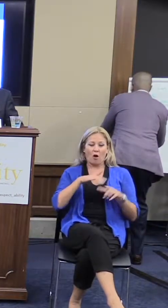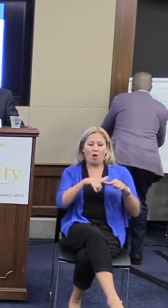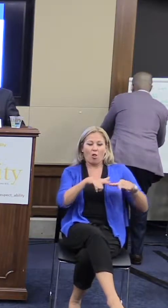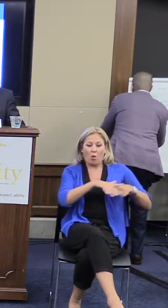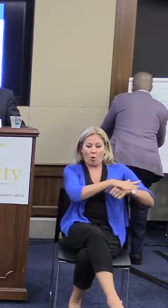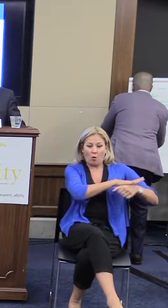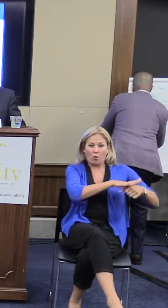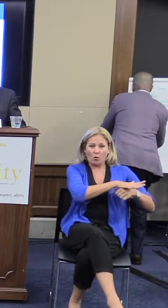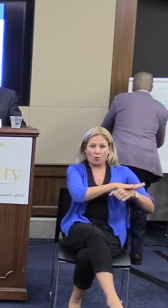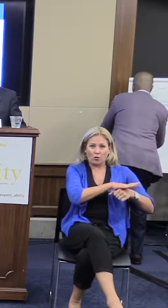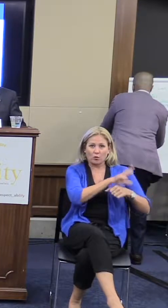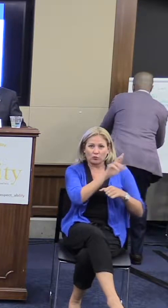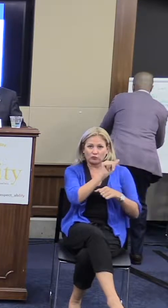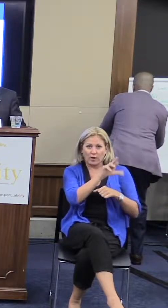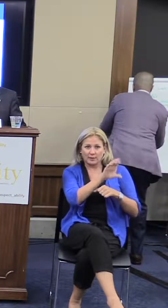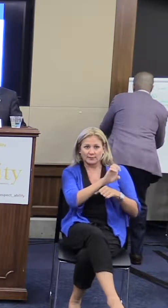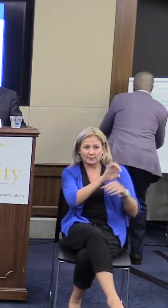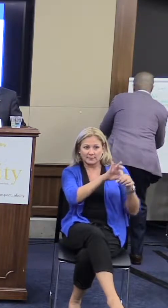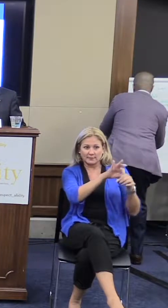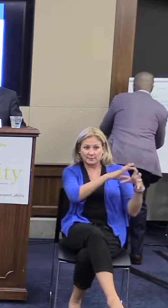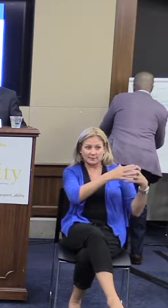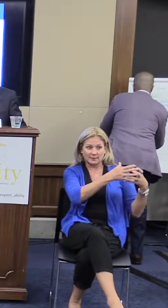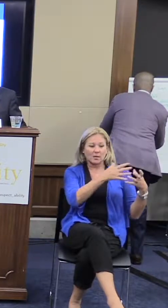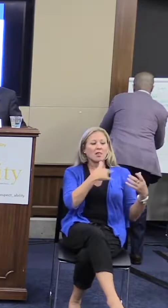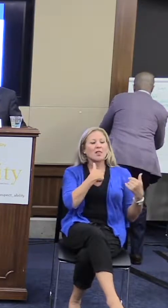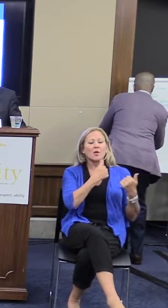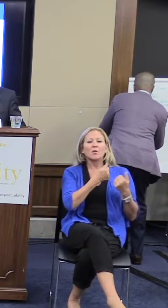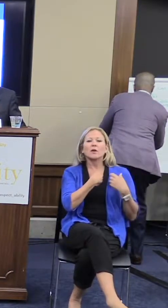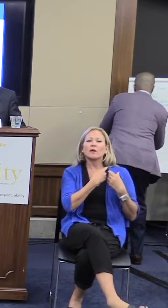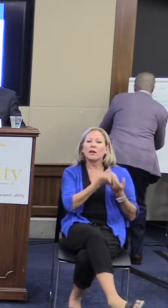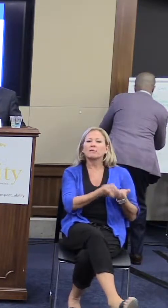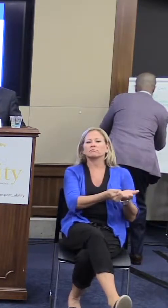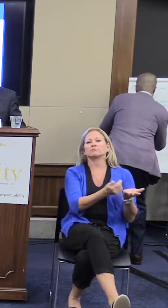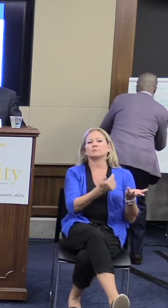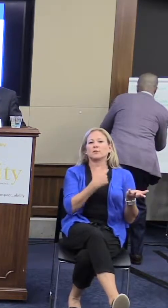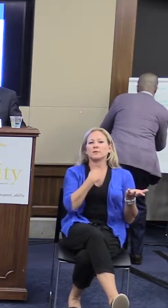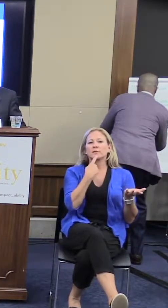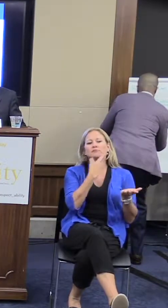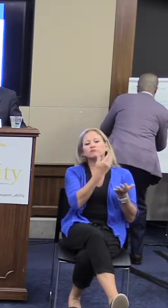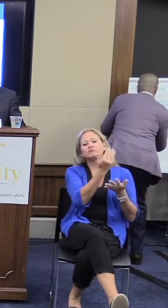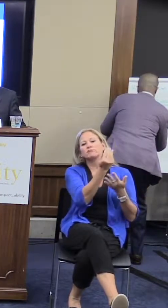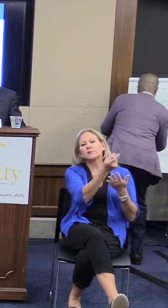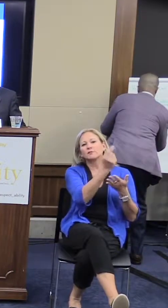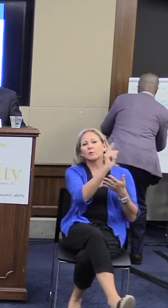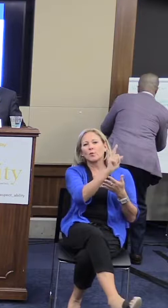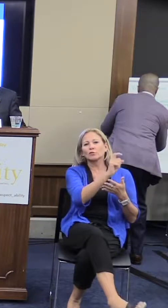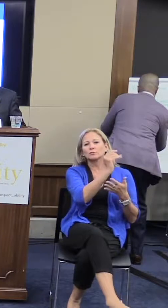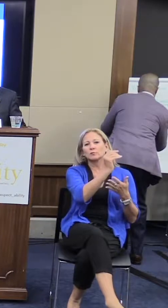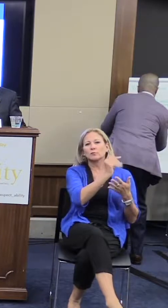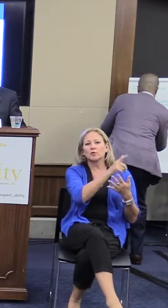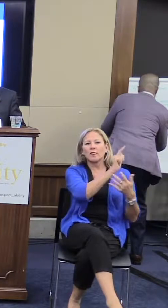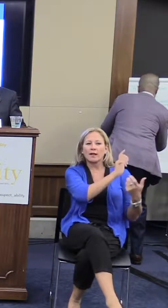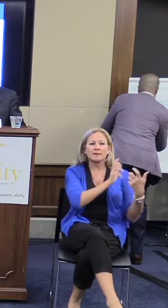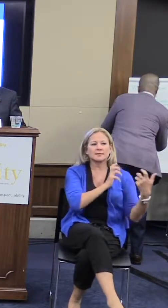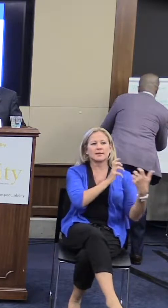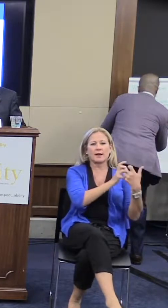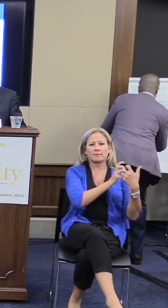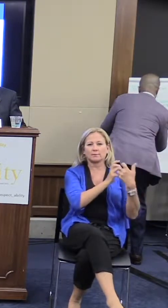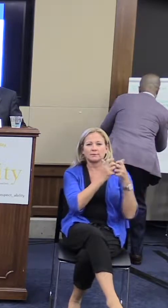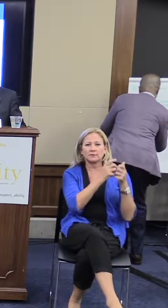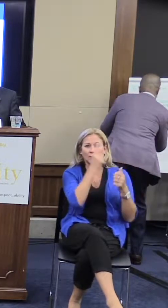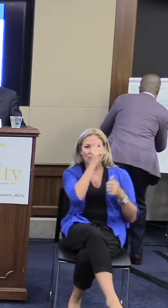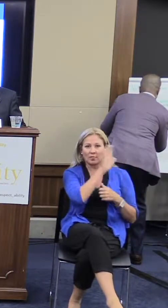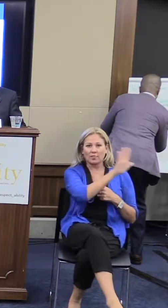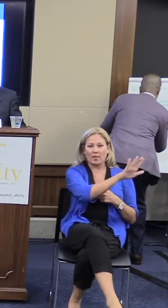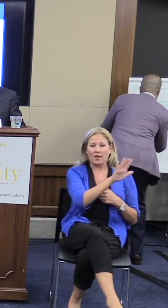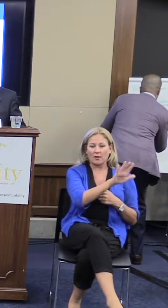give our national candidate questionnaire and say, hey, here are some questions, and you can adapt them for your